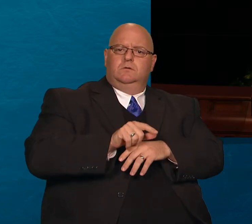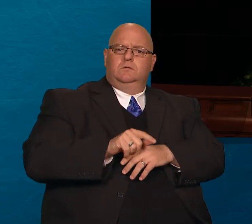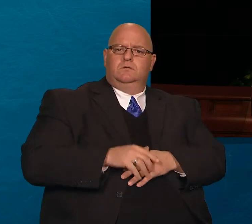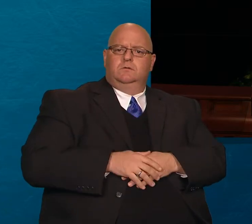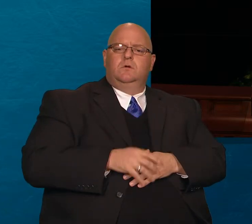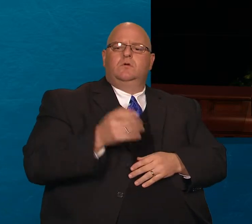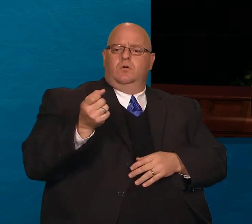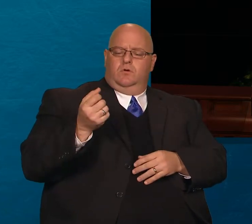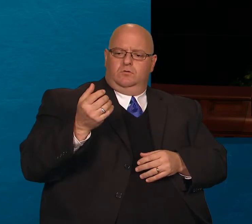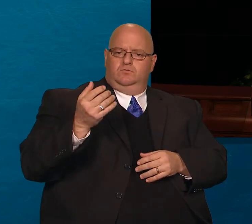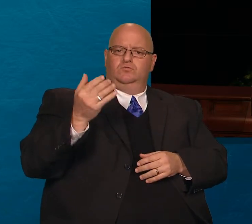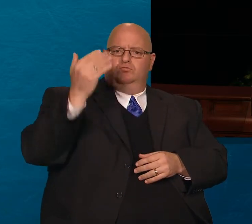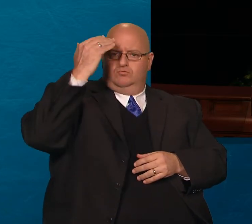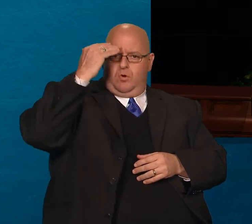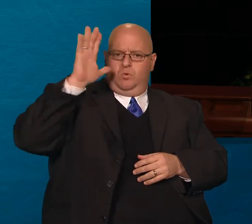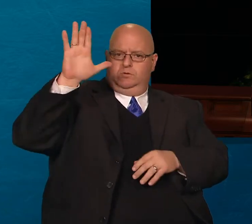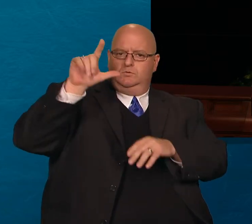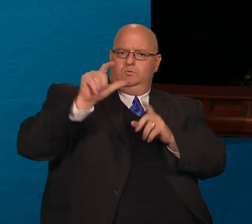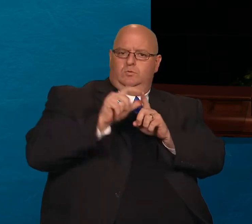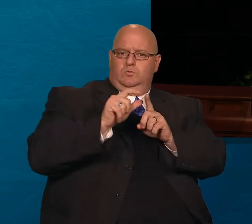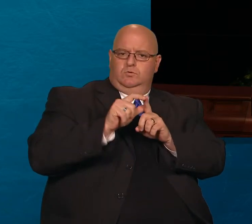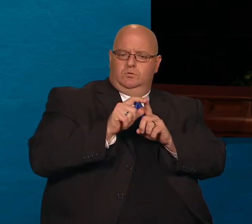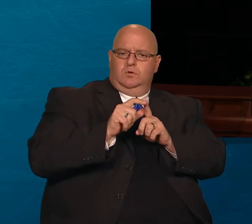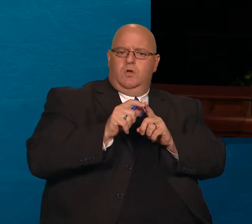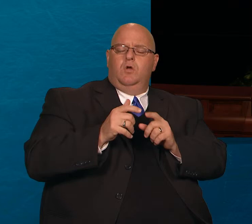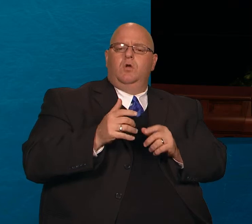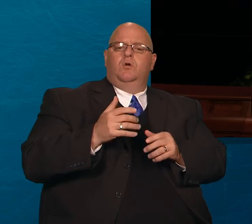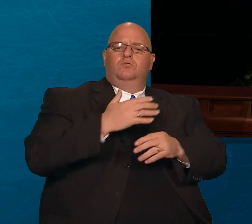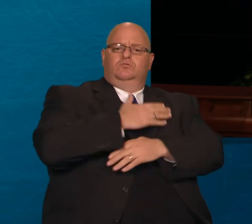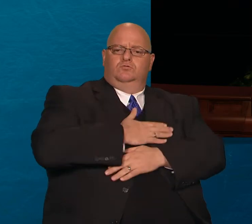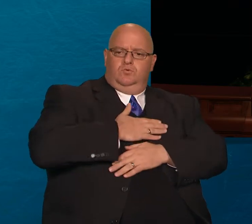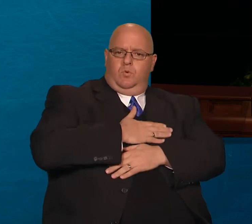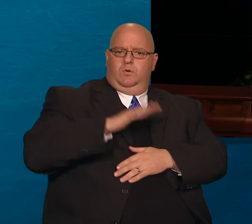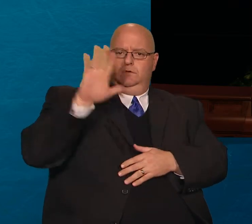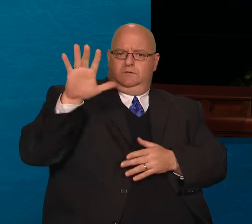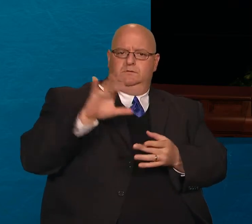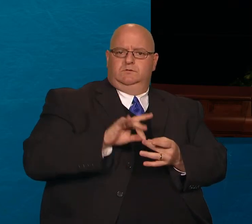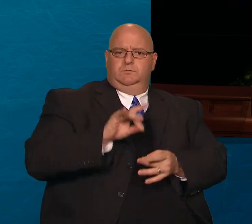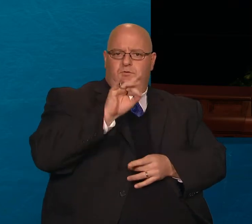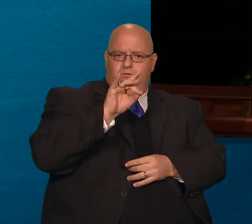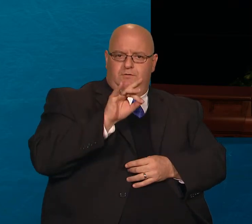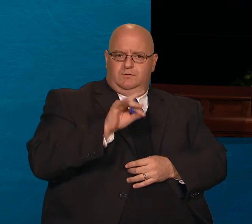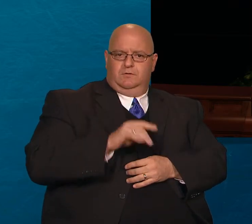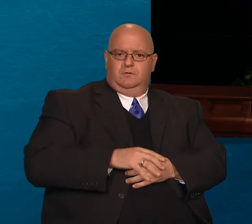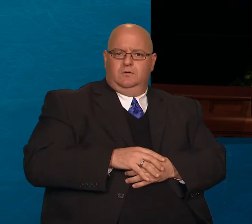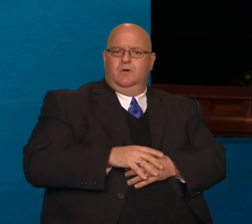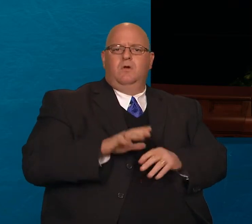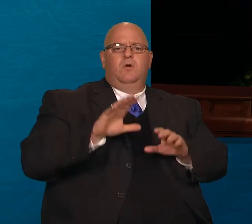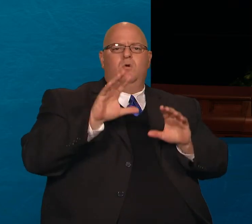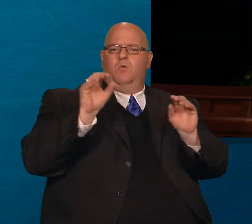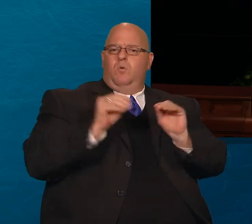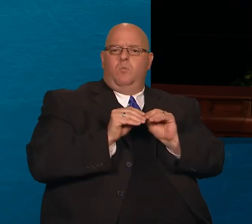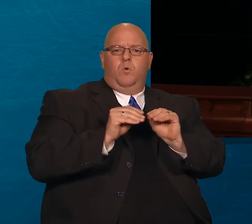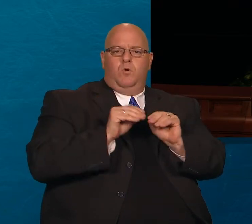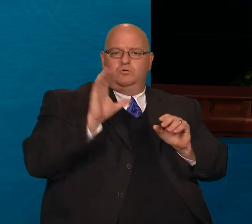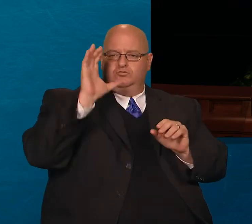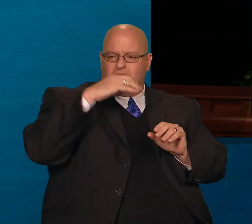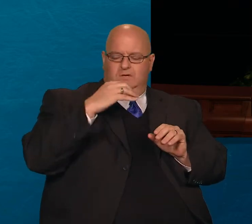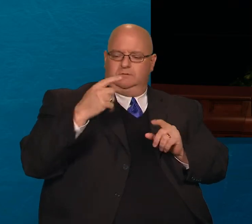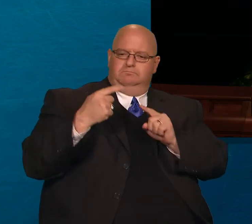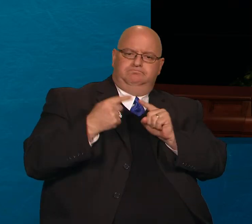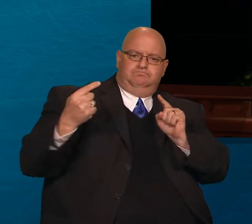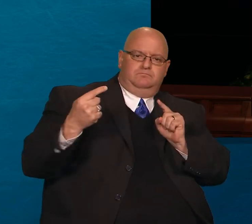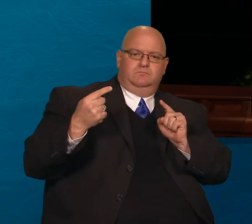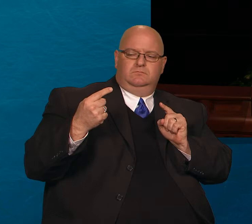Word and to enjoy the companionship of His Spirit. And be no more strangers